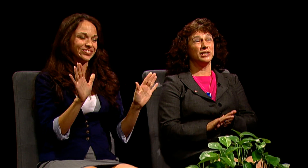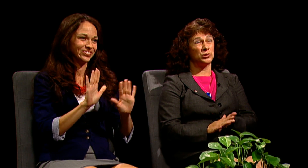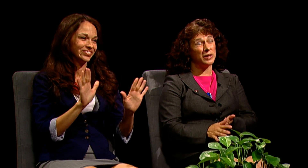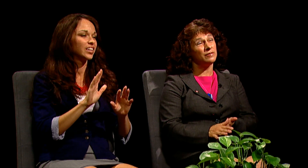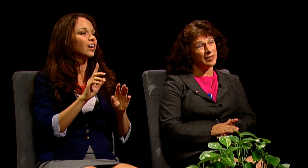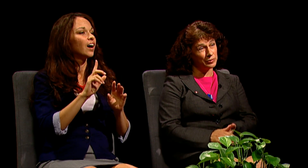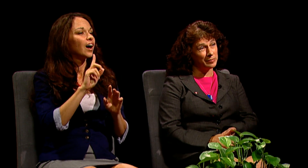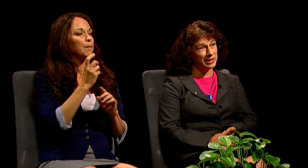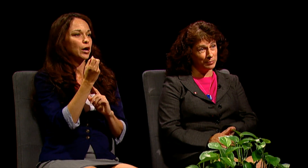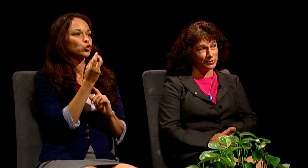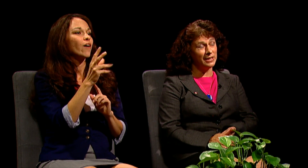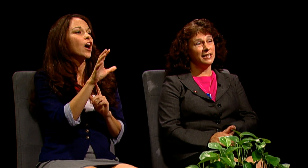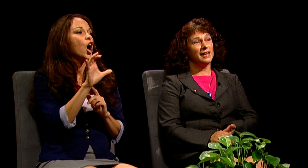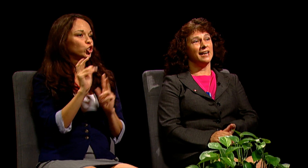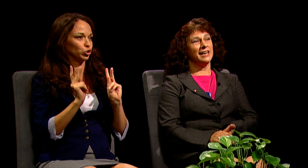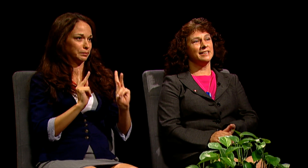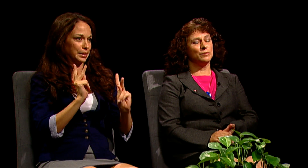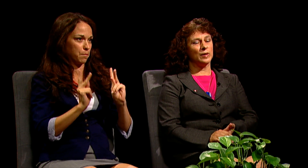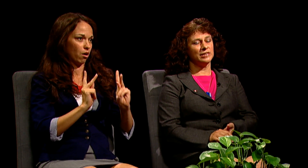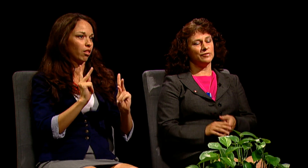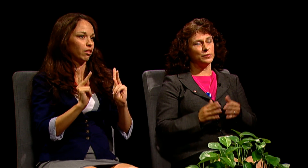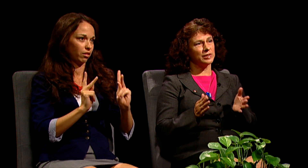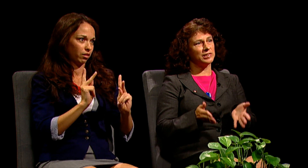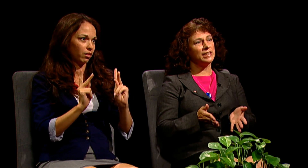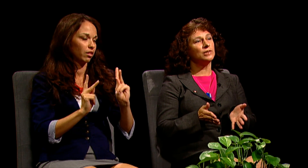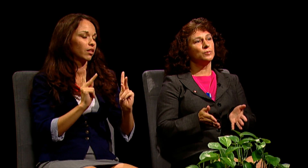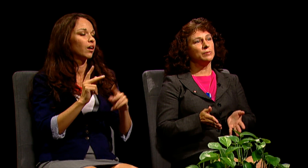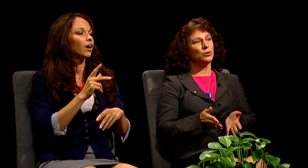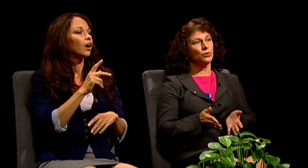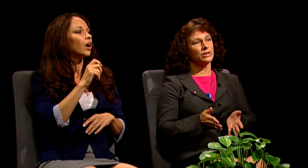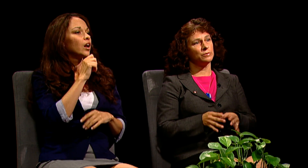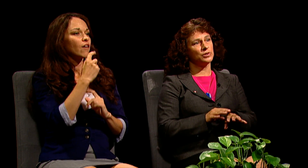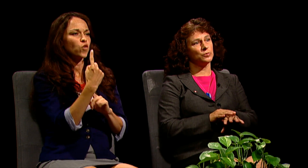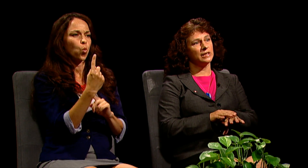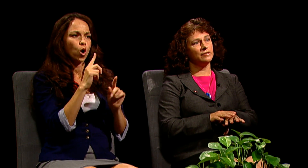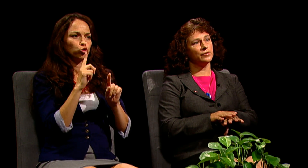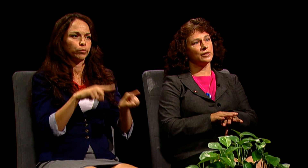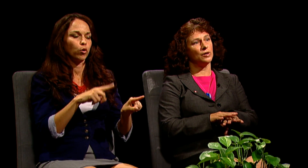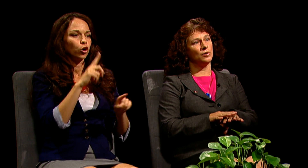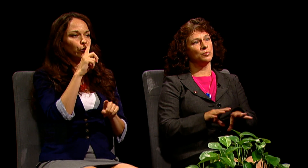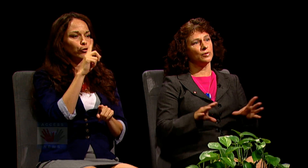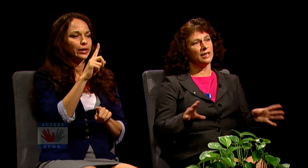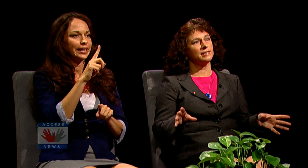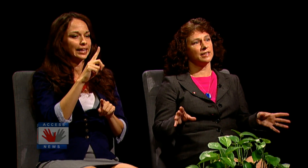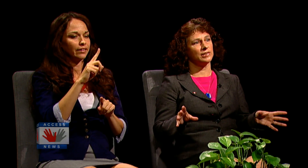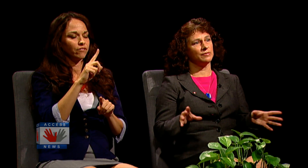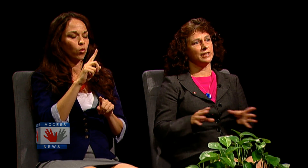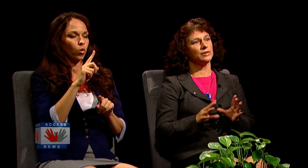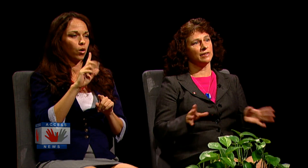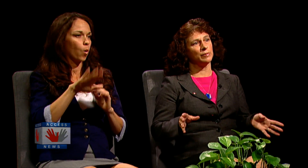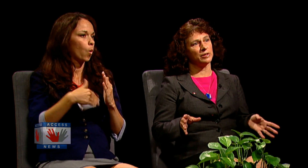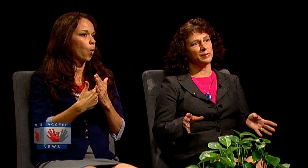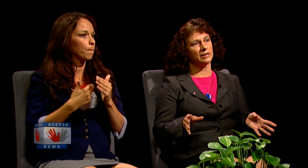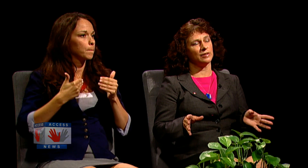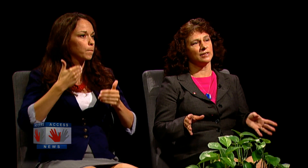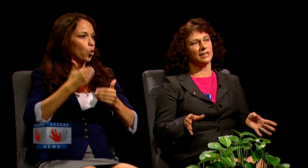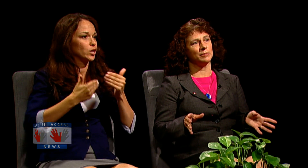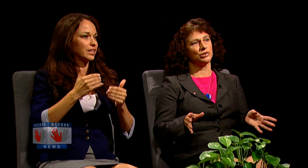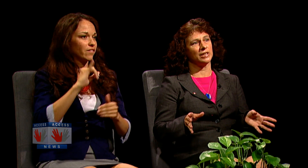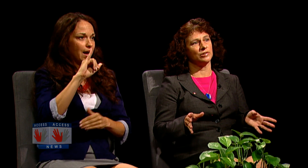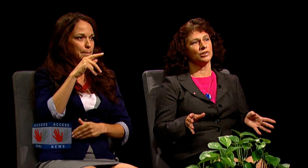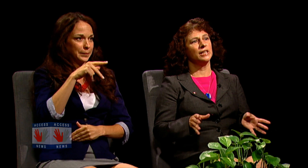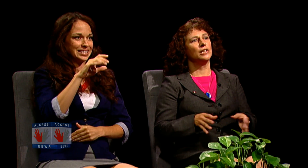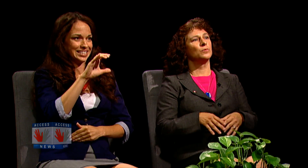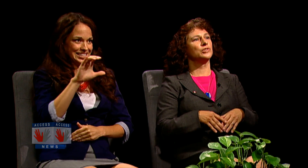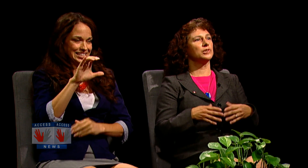about 1,200 people. And it wasn't for a single report. It was really for the whole process of the Intergovernmental Panel on